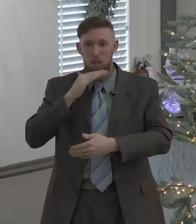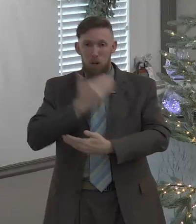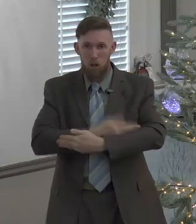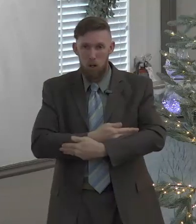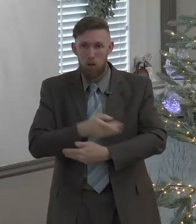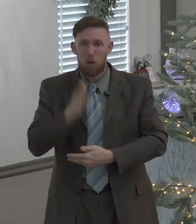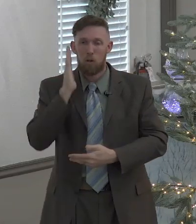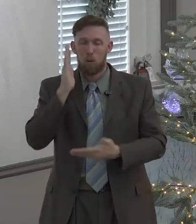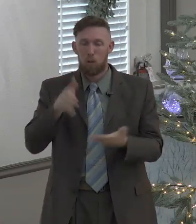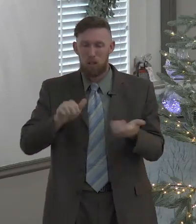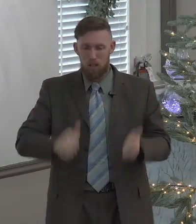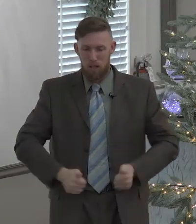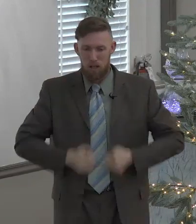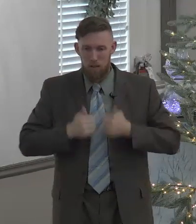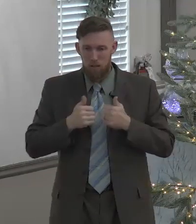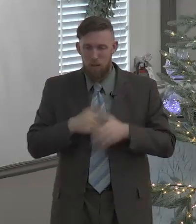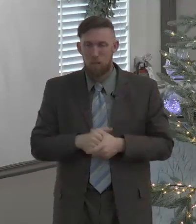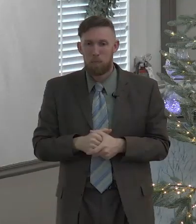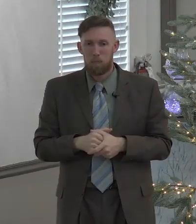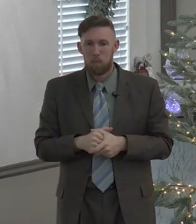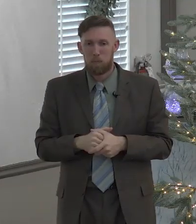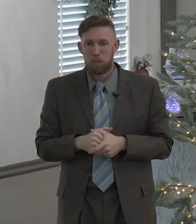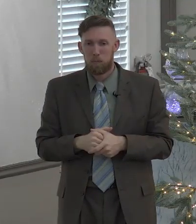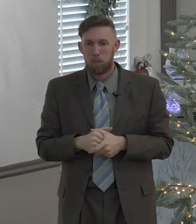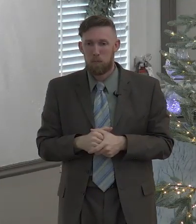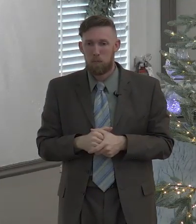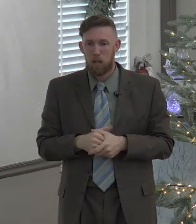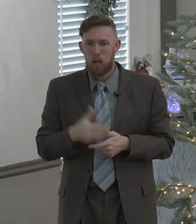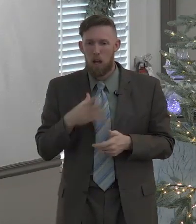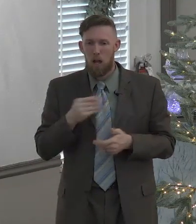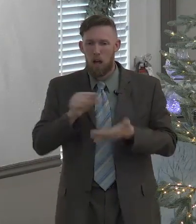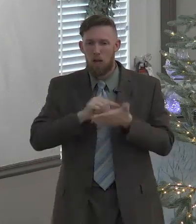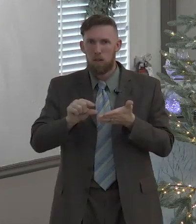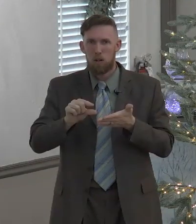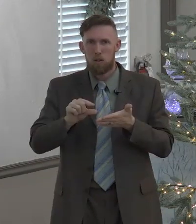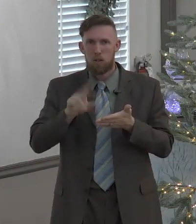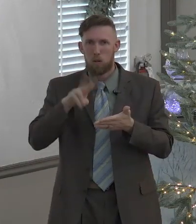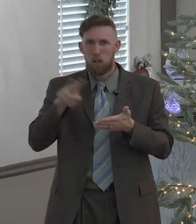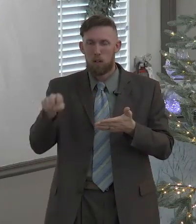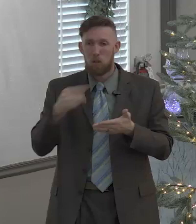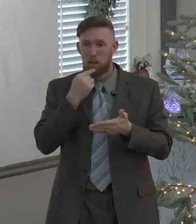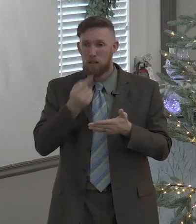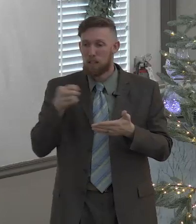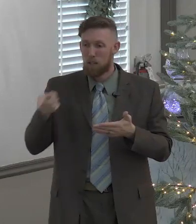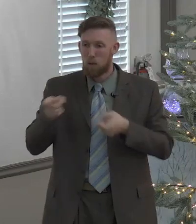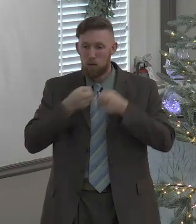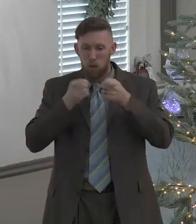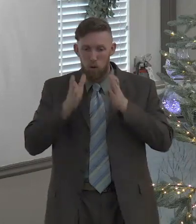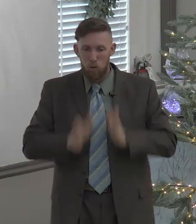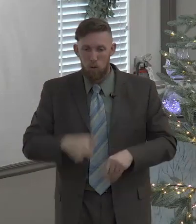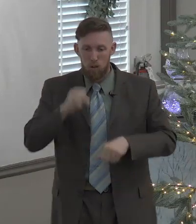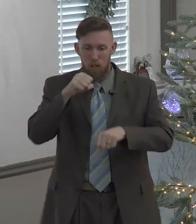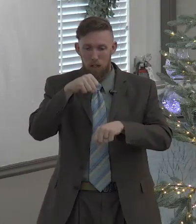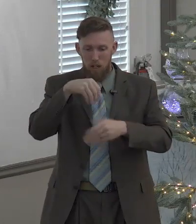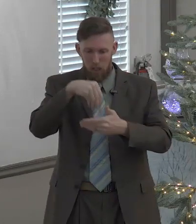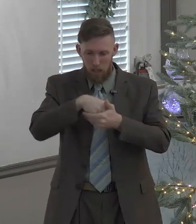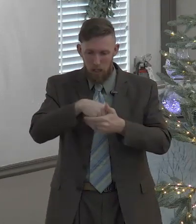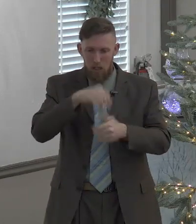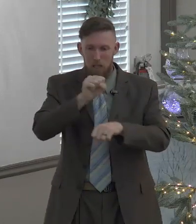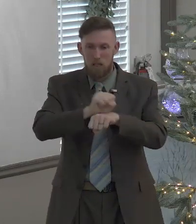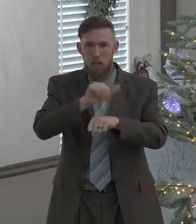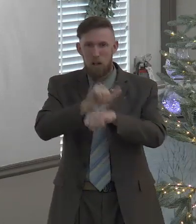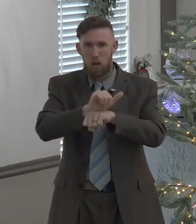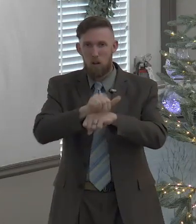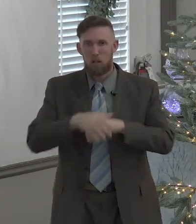That's amazing. I want you to notice something about this man. In verse 22, it says he's a ruler of the